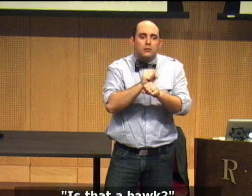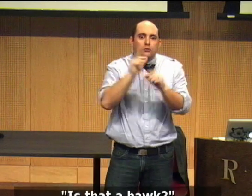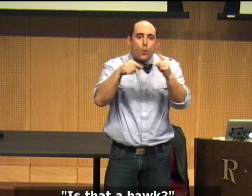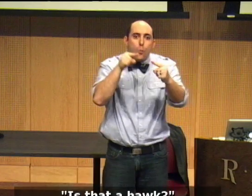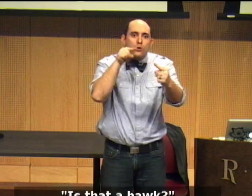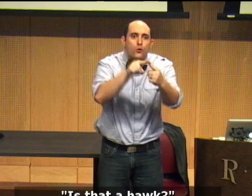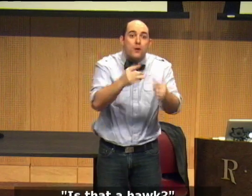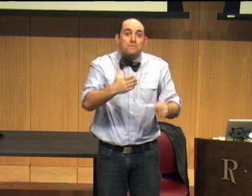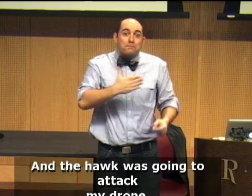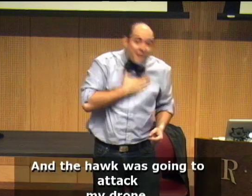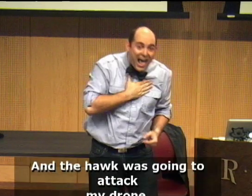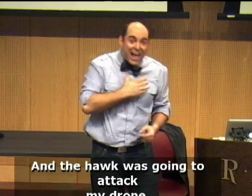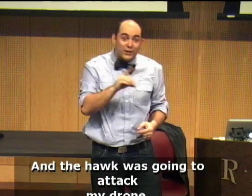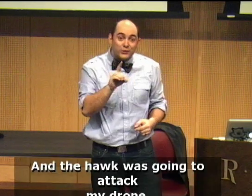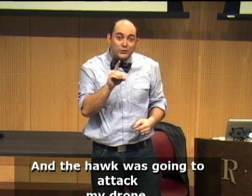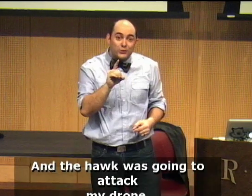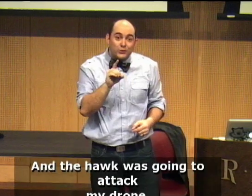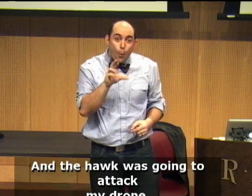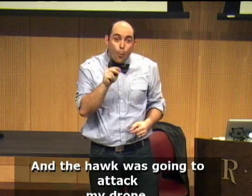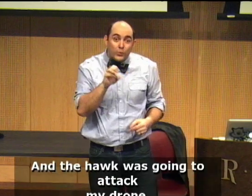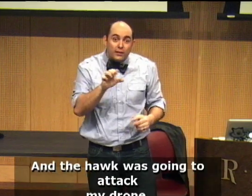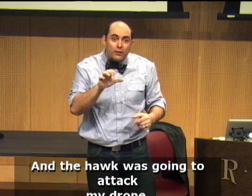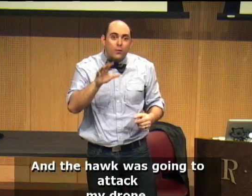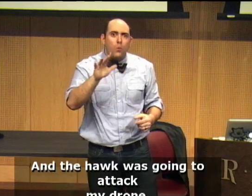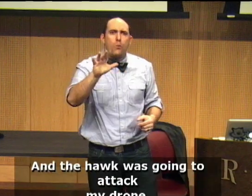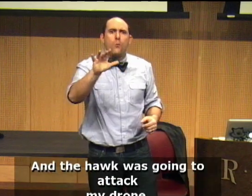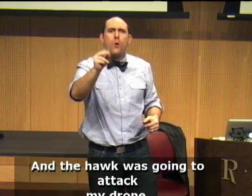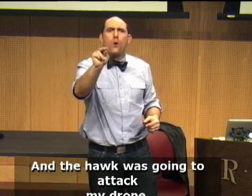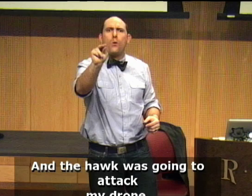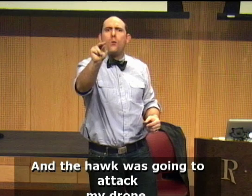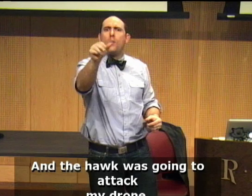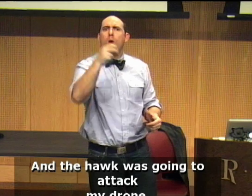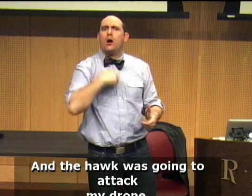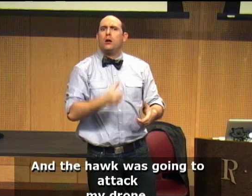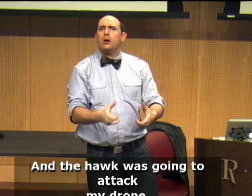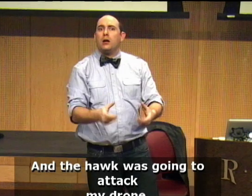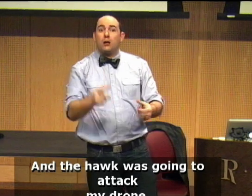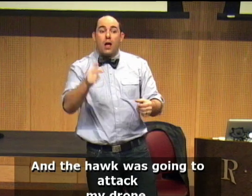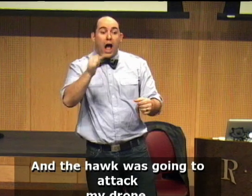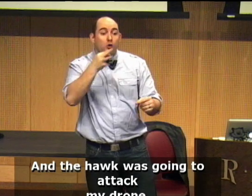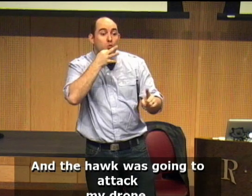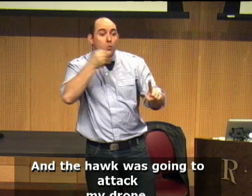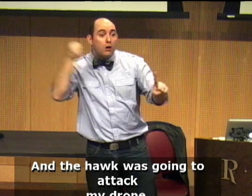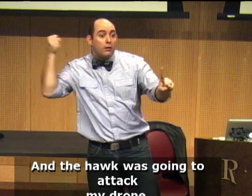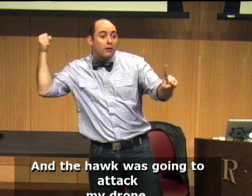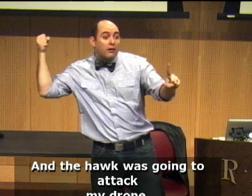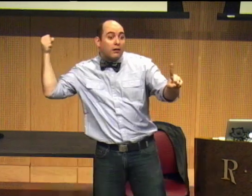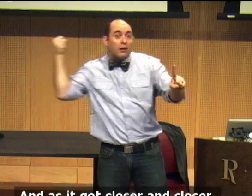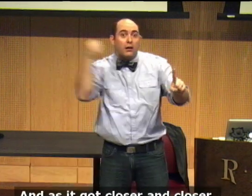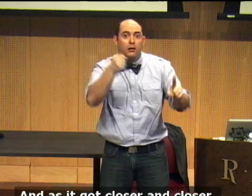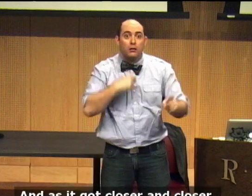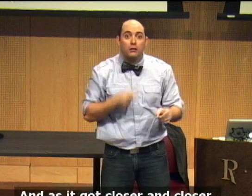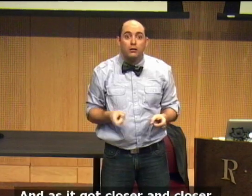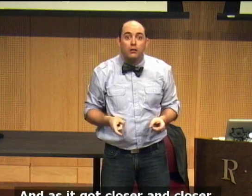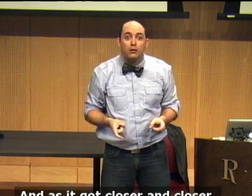hawk? And the hawk was going to attack my drone. And as it got closer